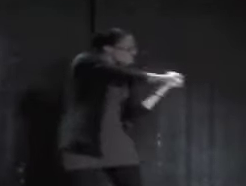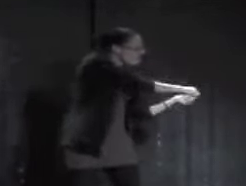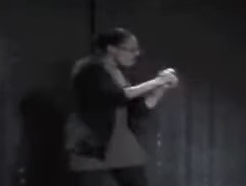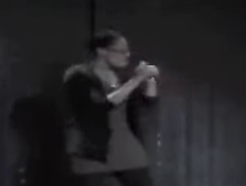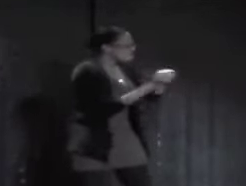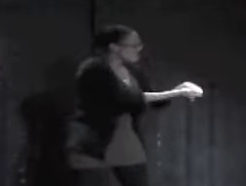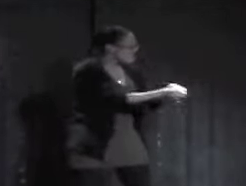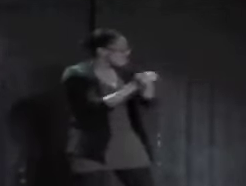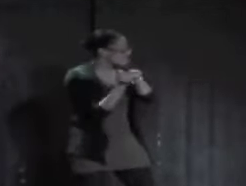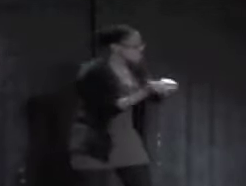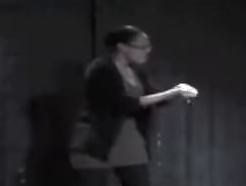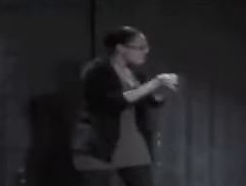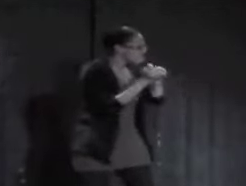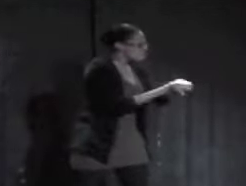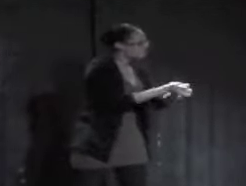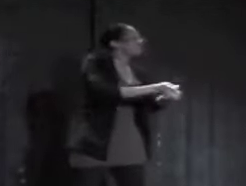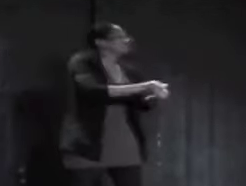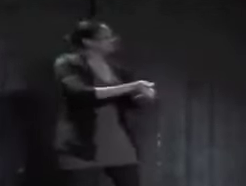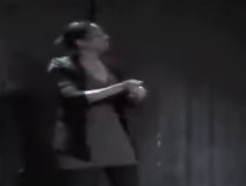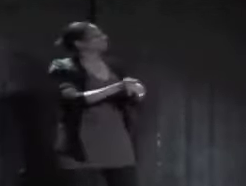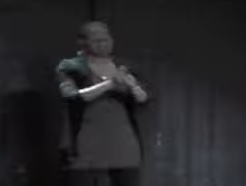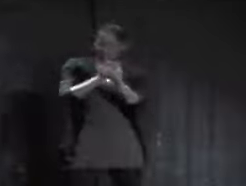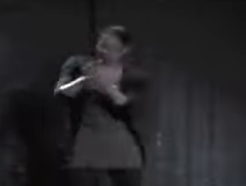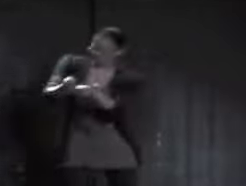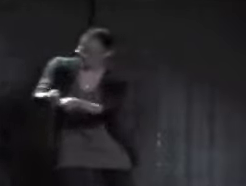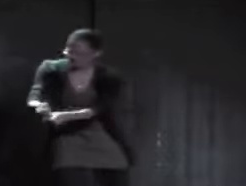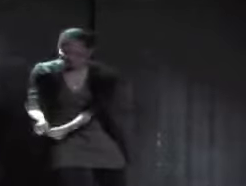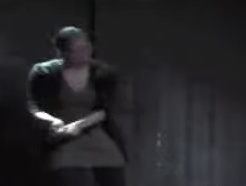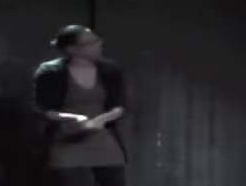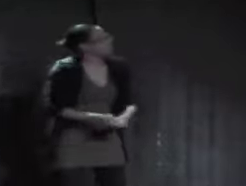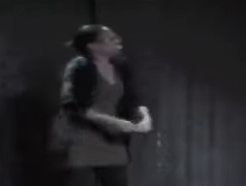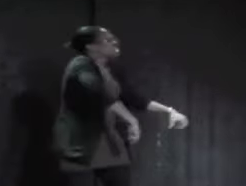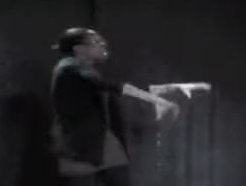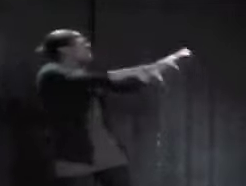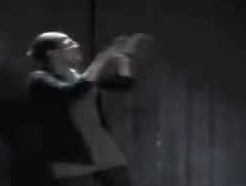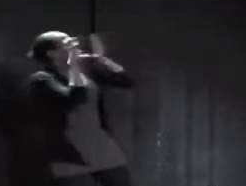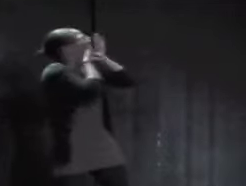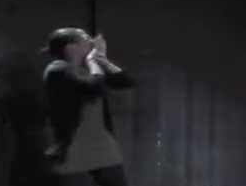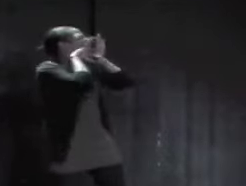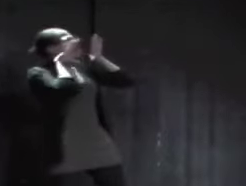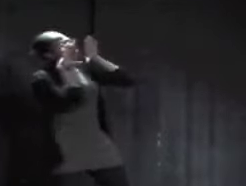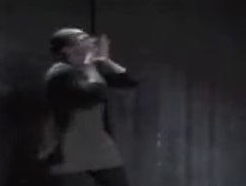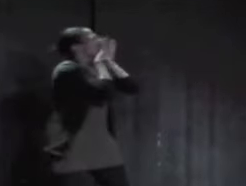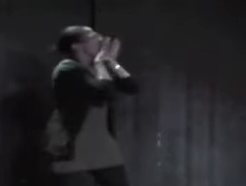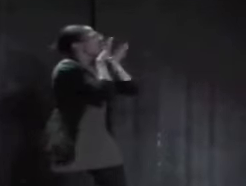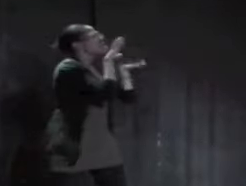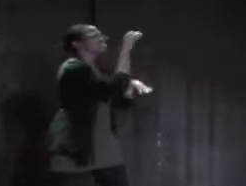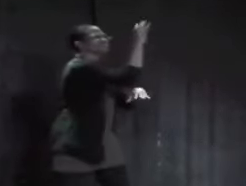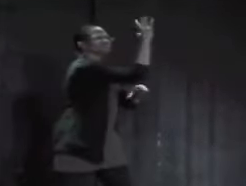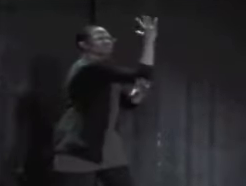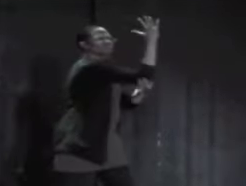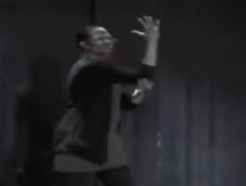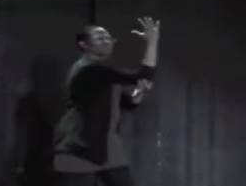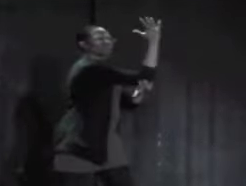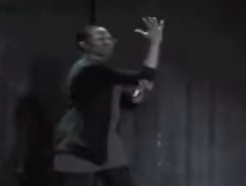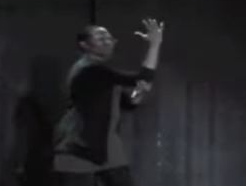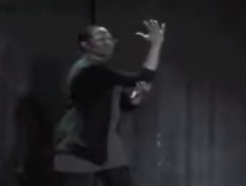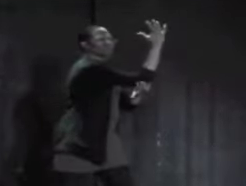As with all his might, he's chopping away. Okay. Sets his axe down and screams, "Timber!" And the